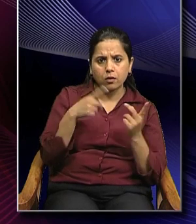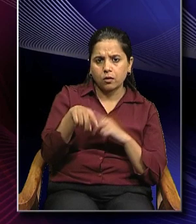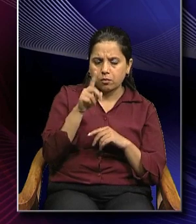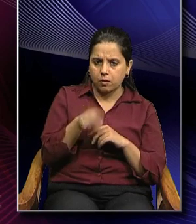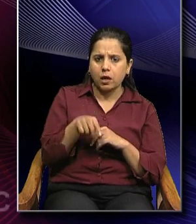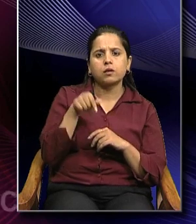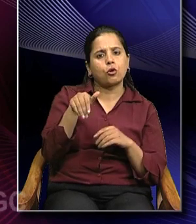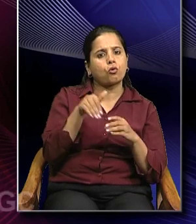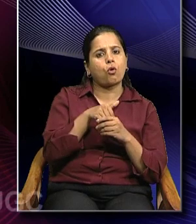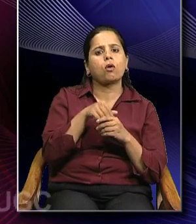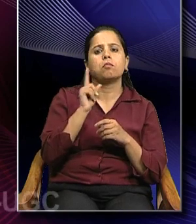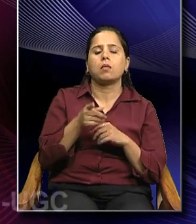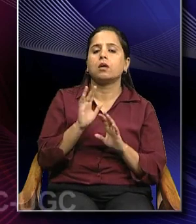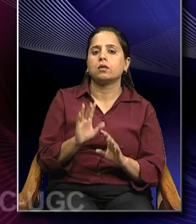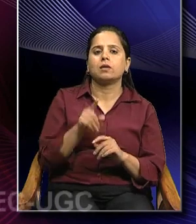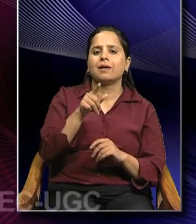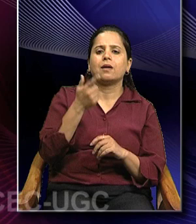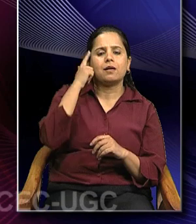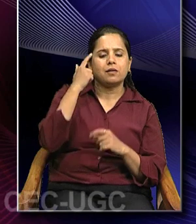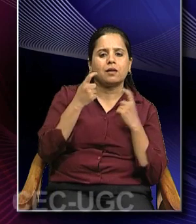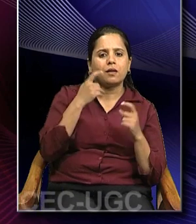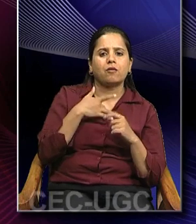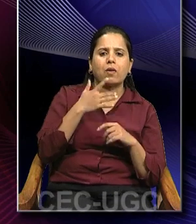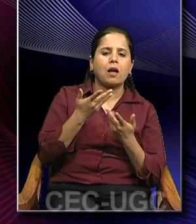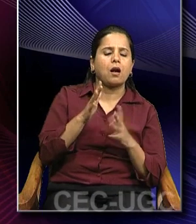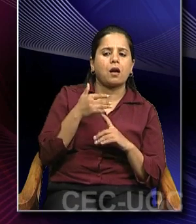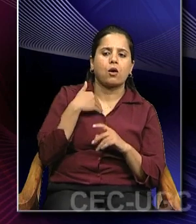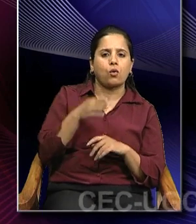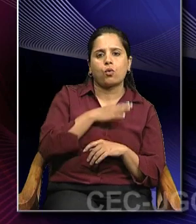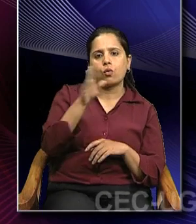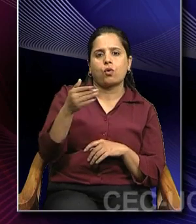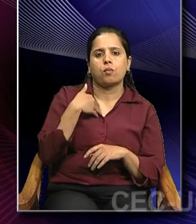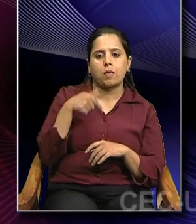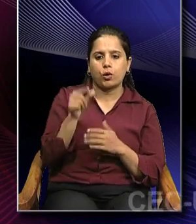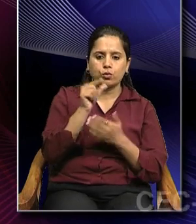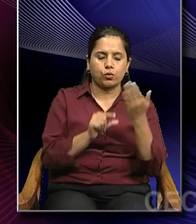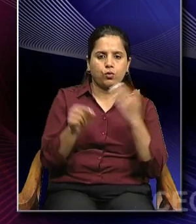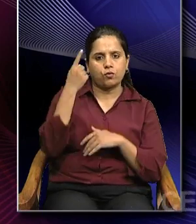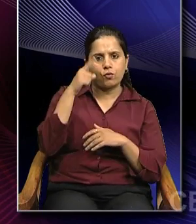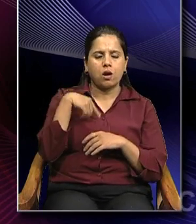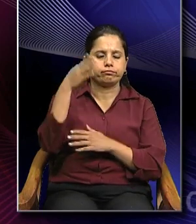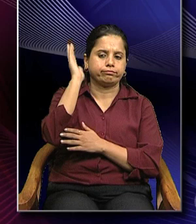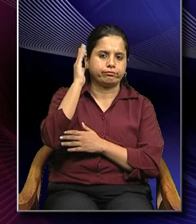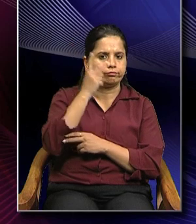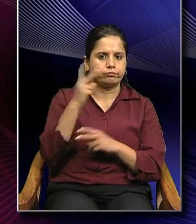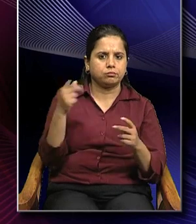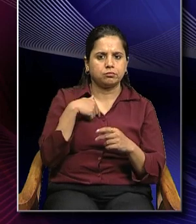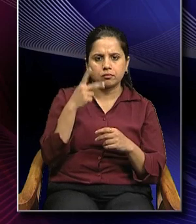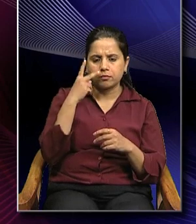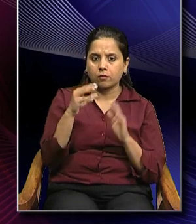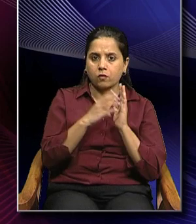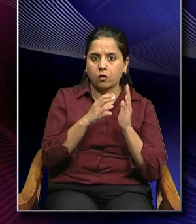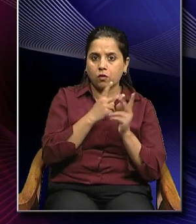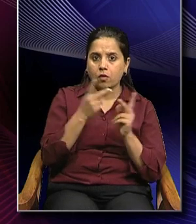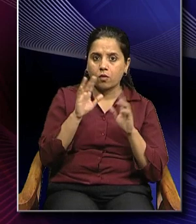contextual. It should not be like that I am going to my university for taking a lecture and I am finding an